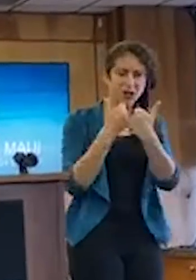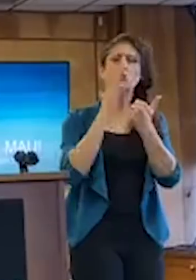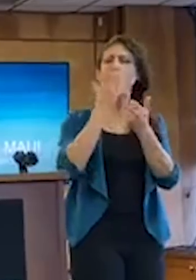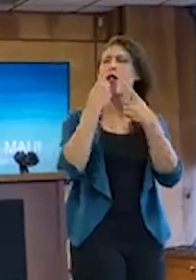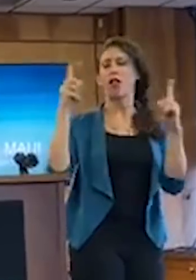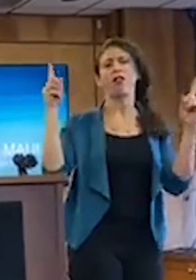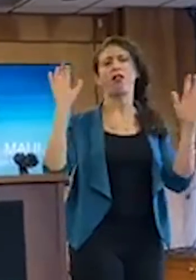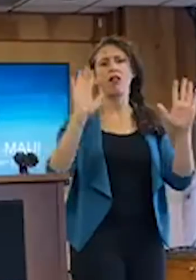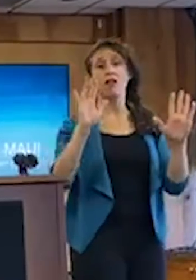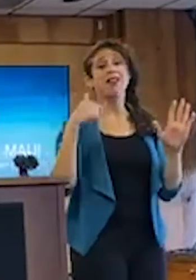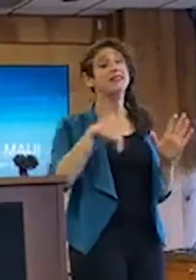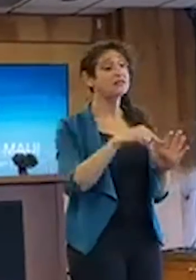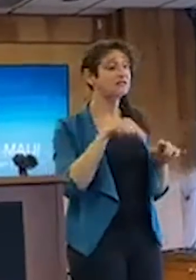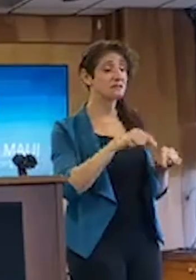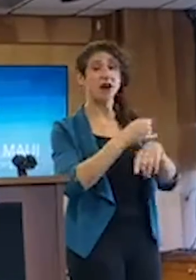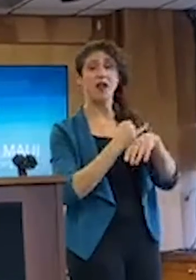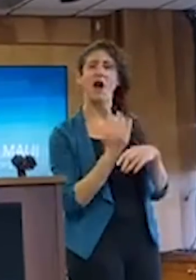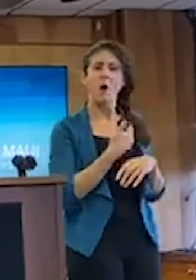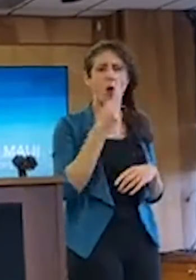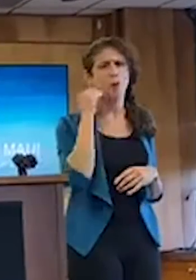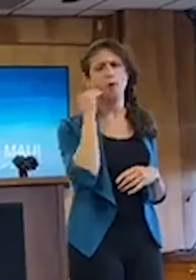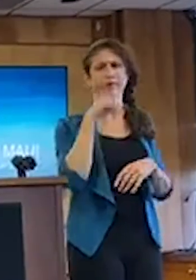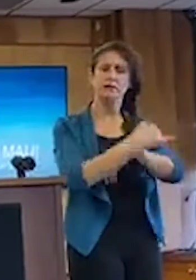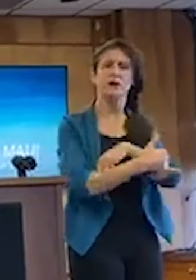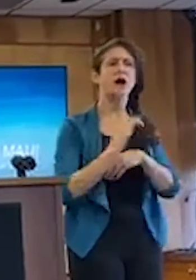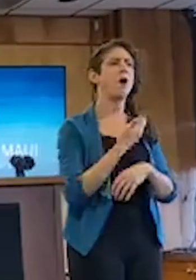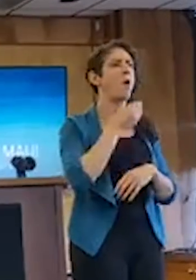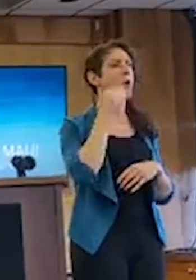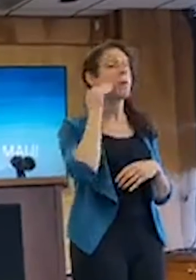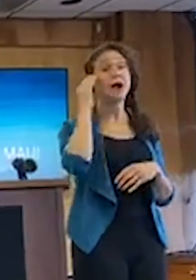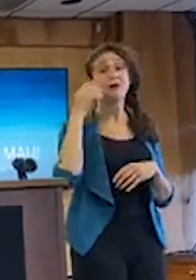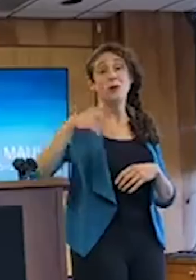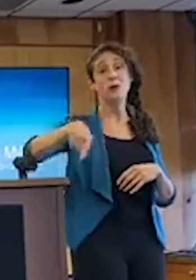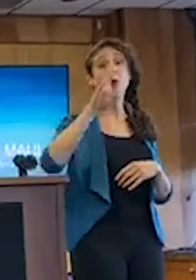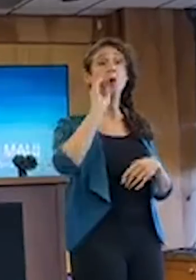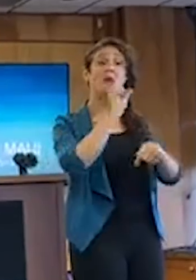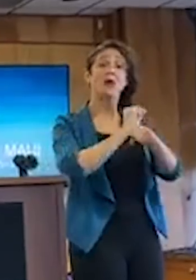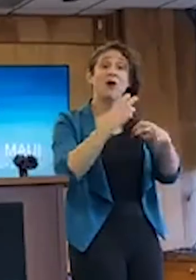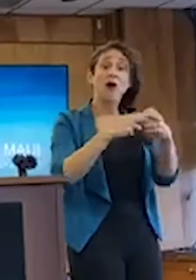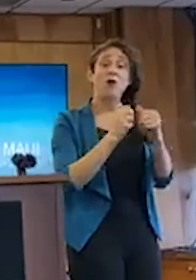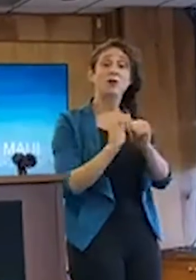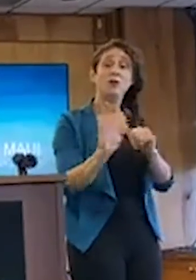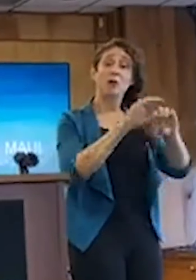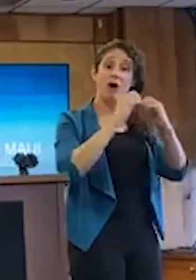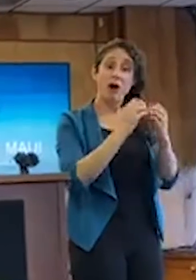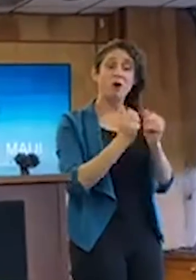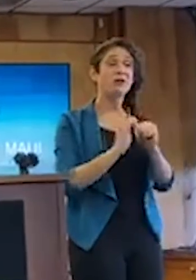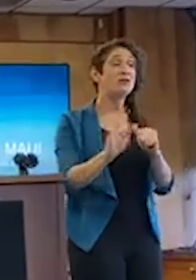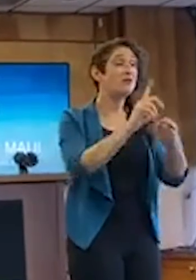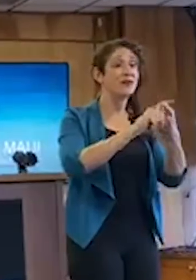and I know all of you will work hard together with your Ohana, with your friends, to make sure Maui stays